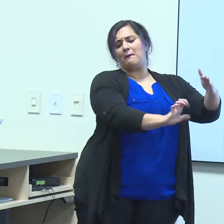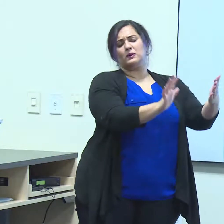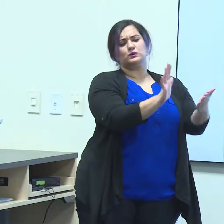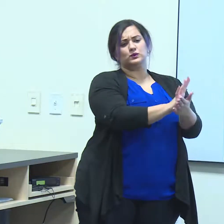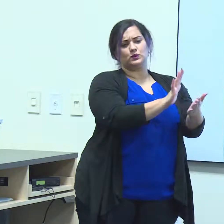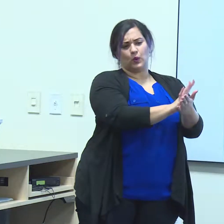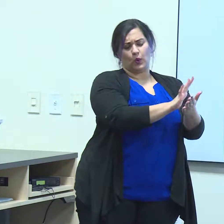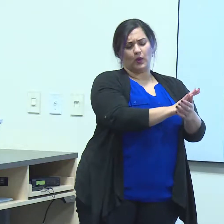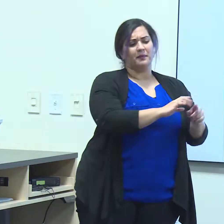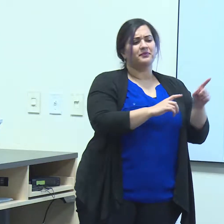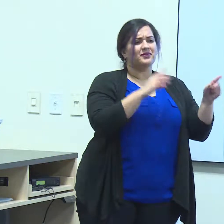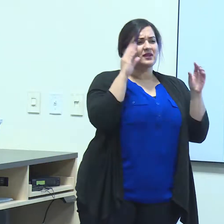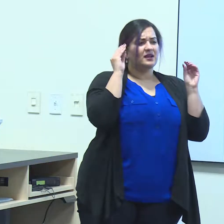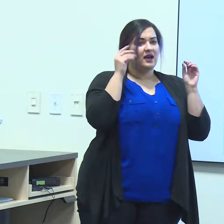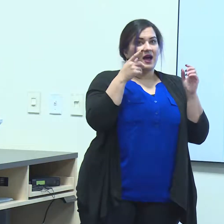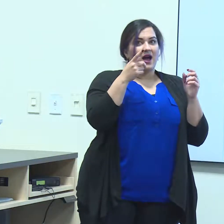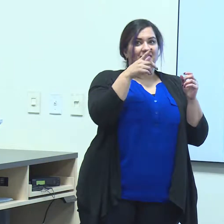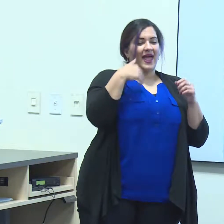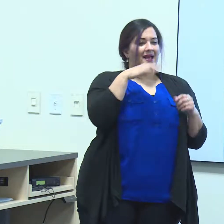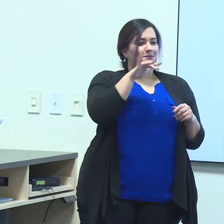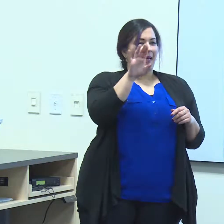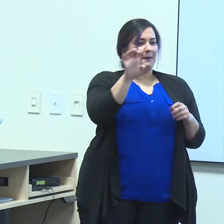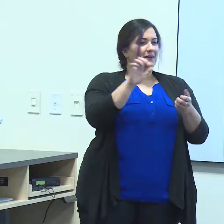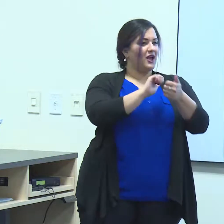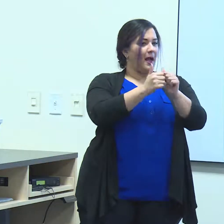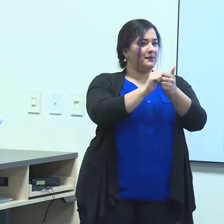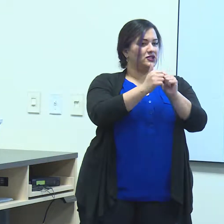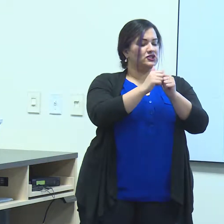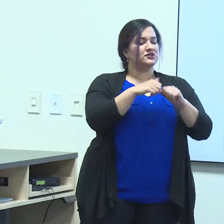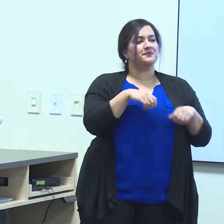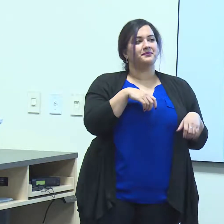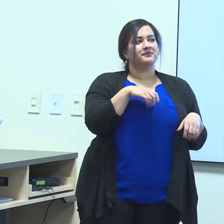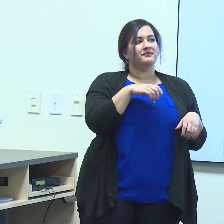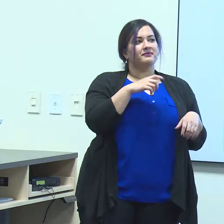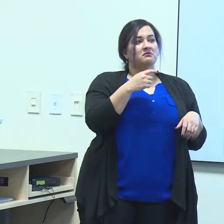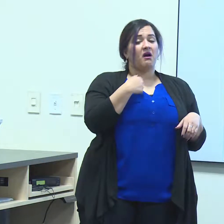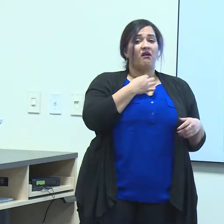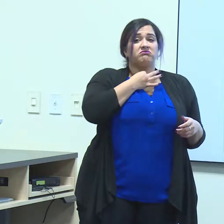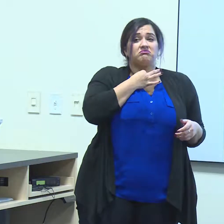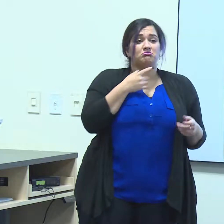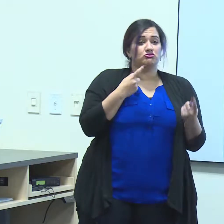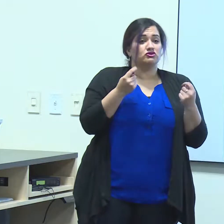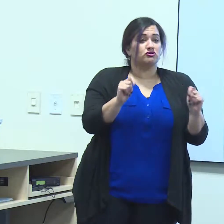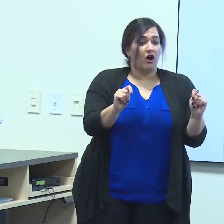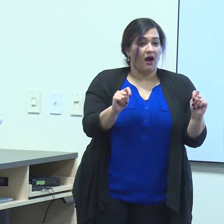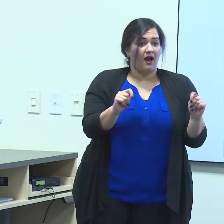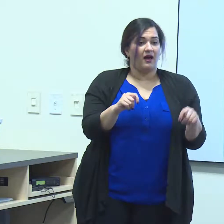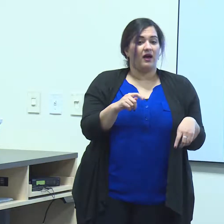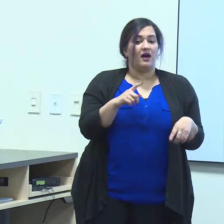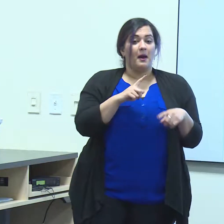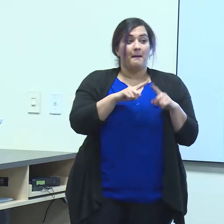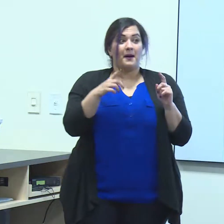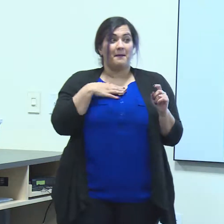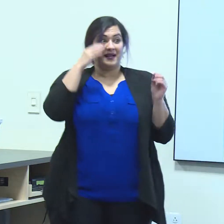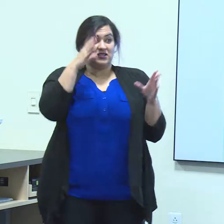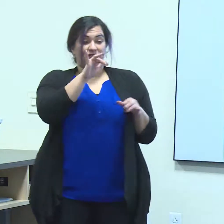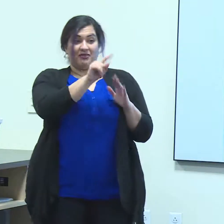5th grade, I was in a different school, an elementary school, and they had a spelling bee competition. And I thought I would go ahead and give it a